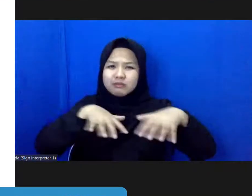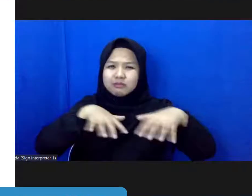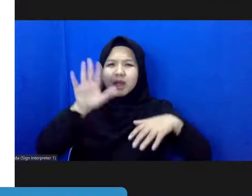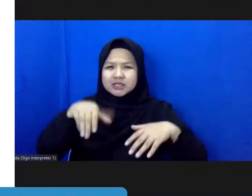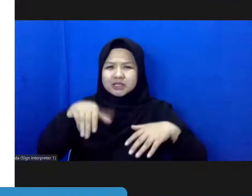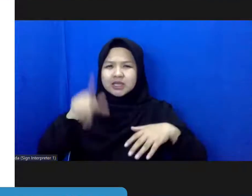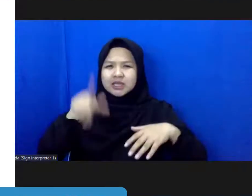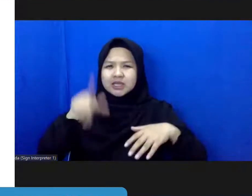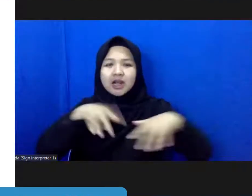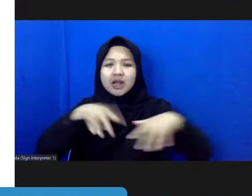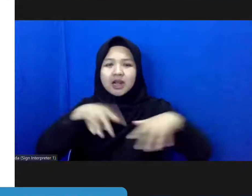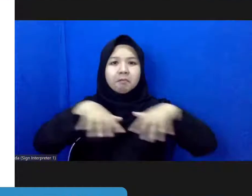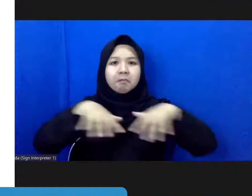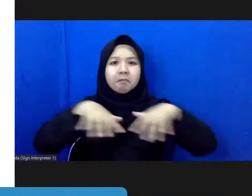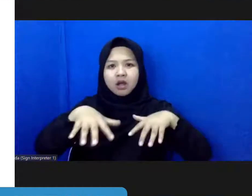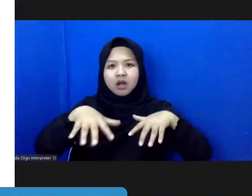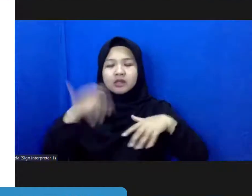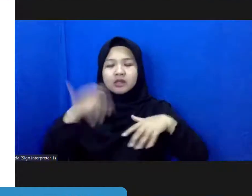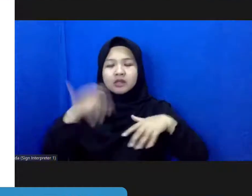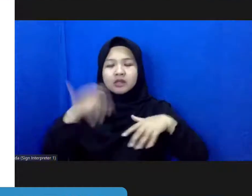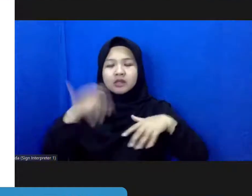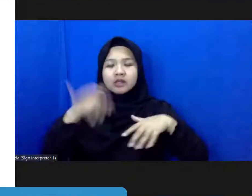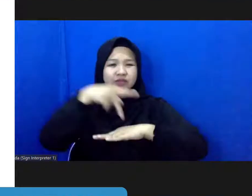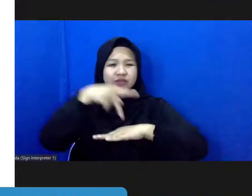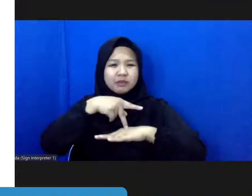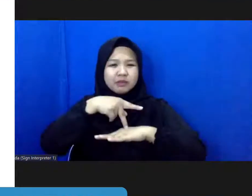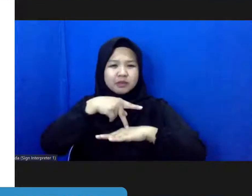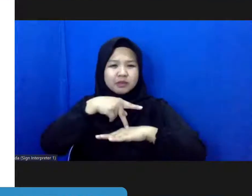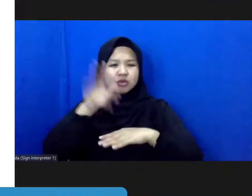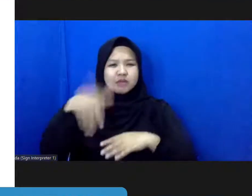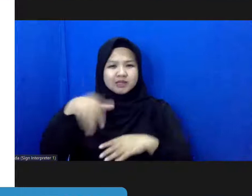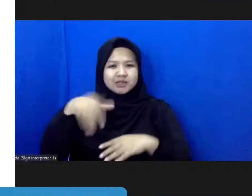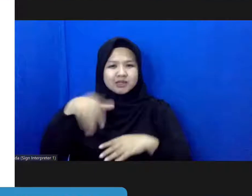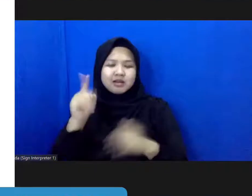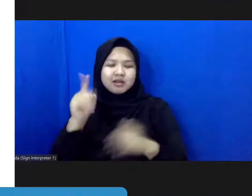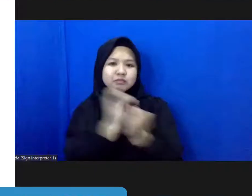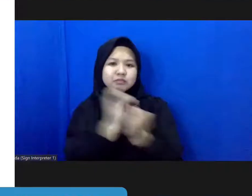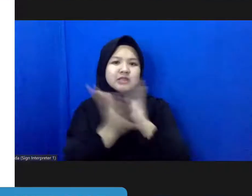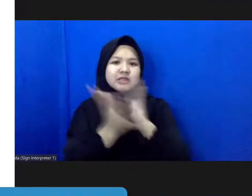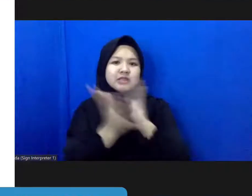and like in a Philippine typhoon is still happening. So